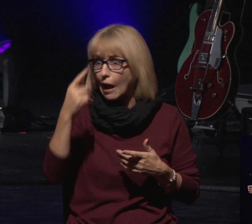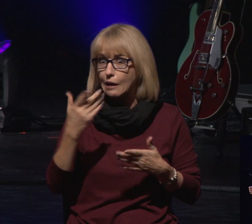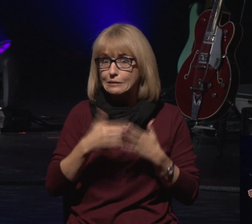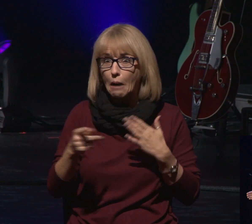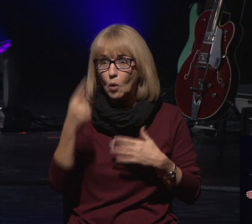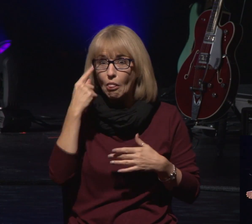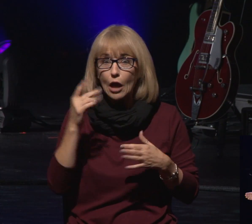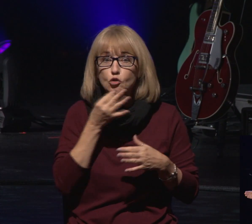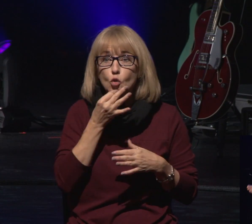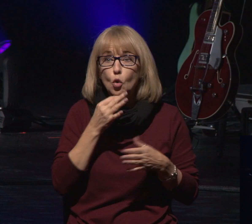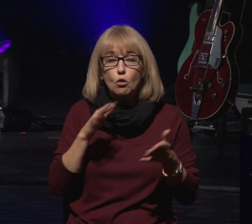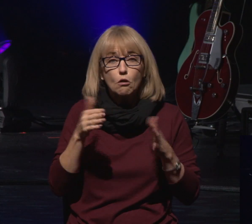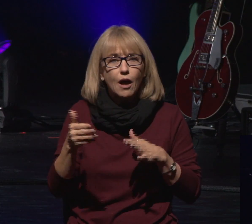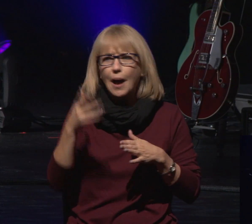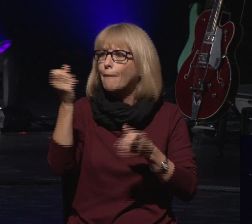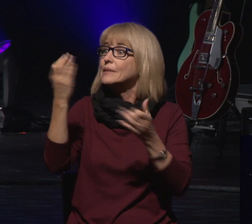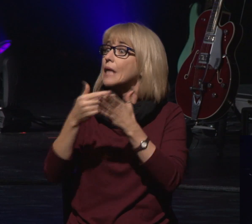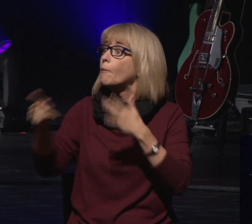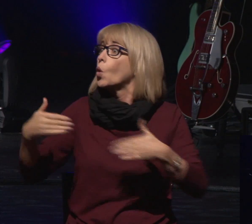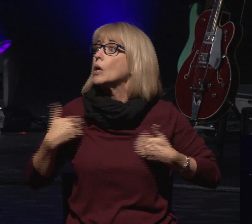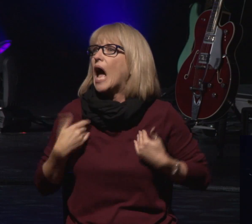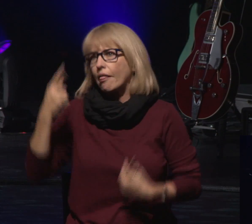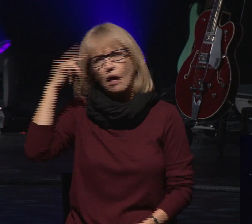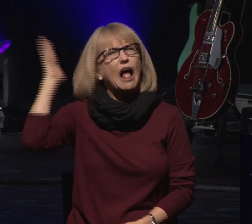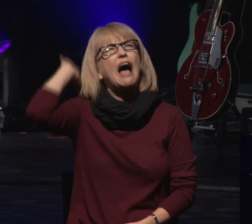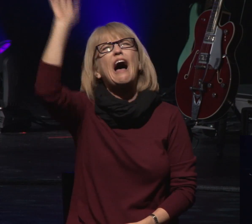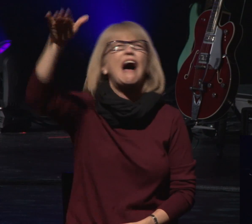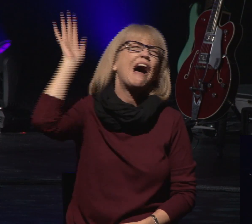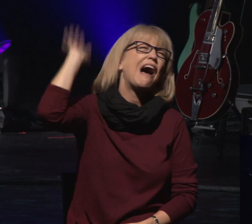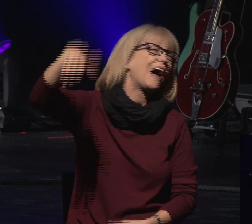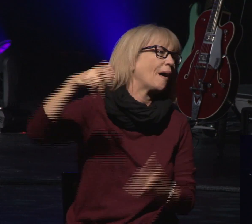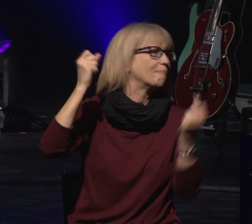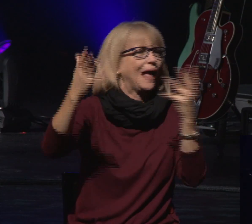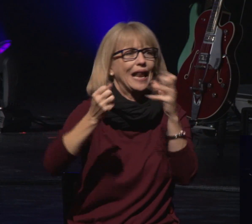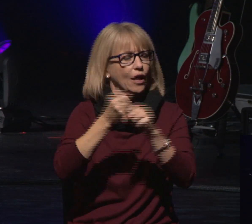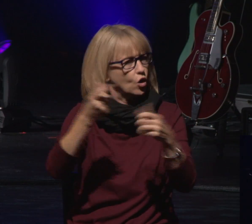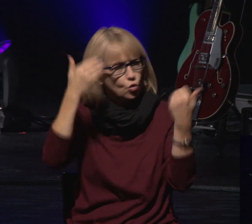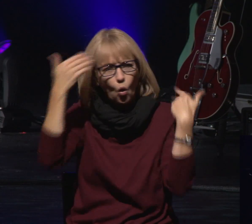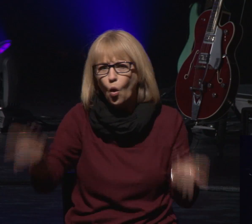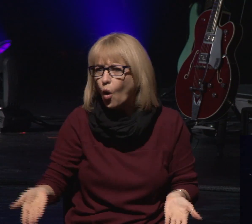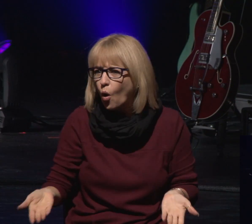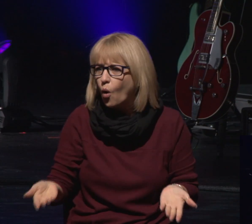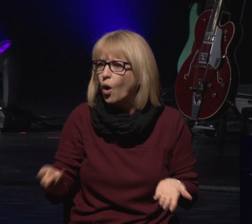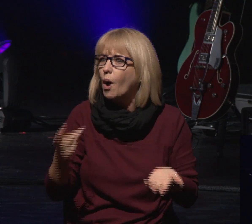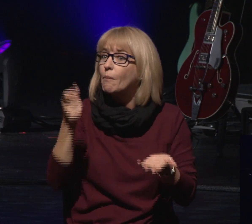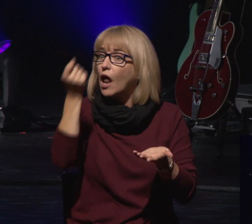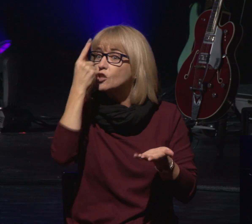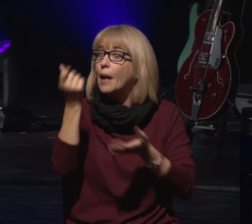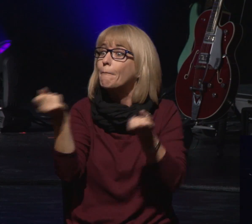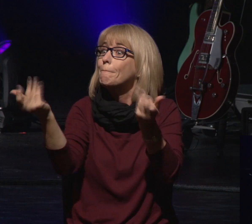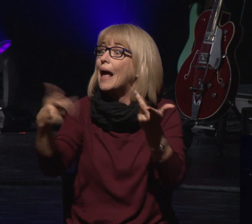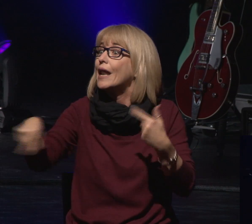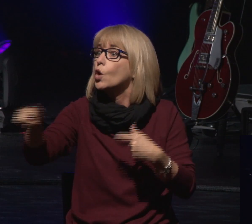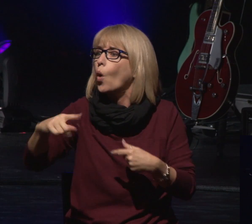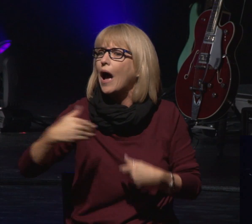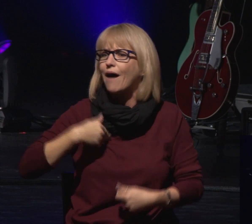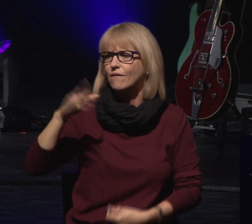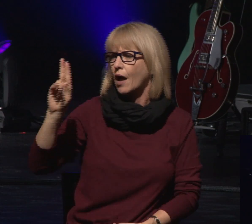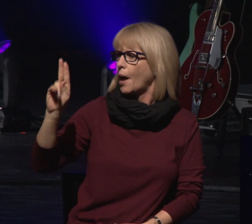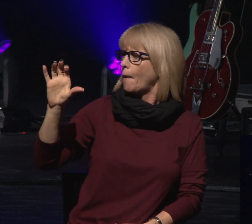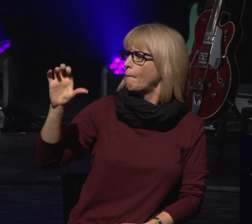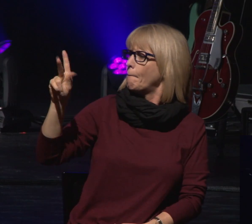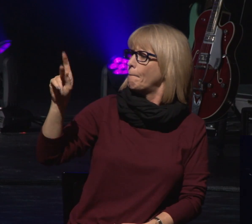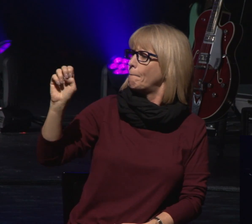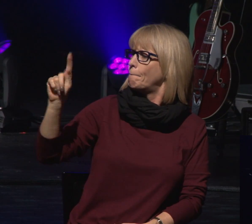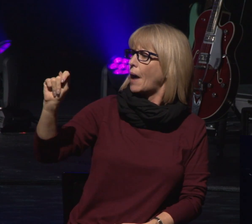some of you, it's like many, many, many years. But something has become common as a phrase for us called the bucket list. How many of you in this room have a